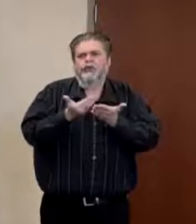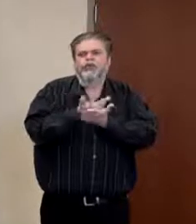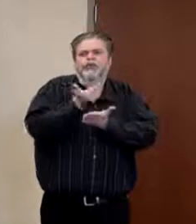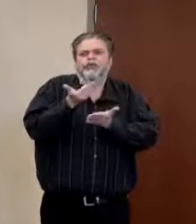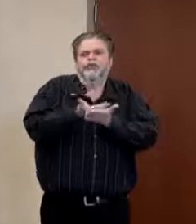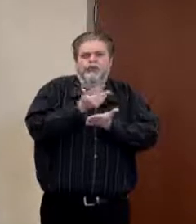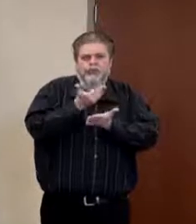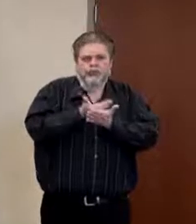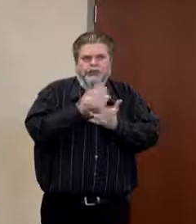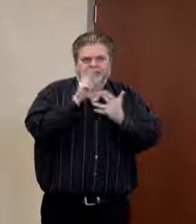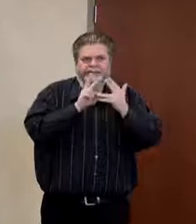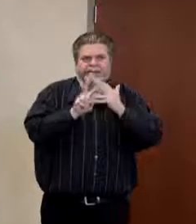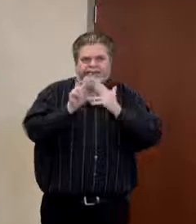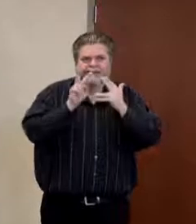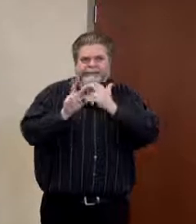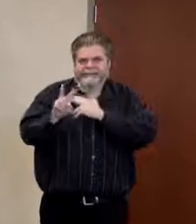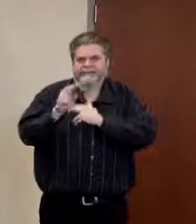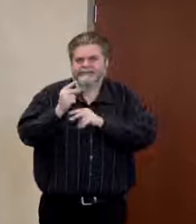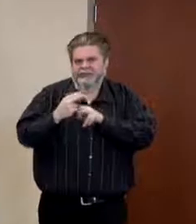here in a second.